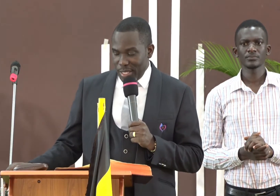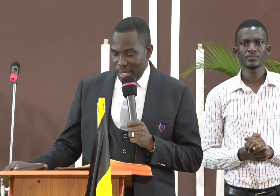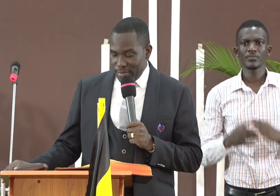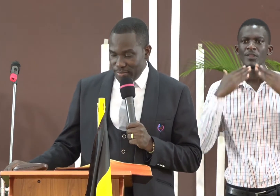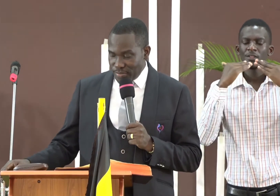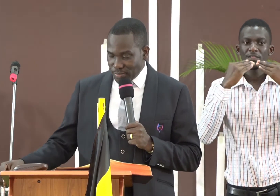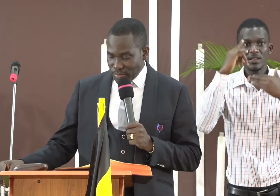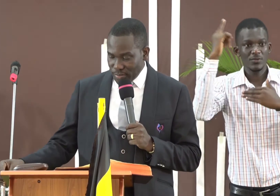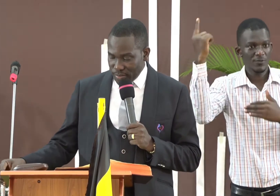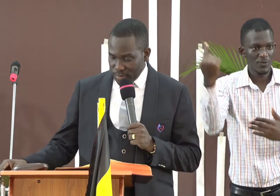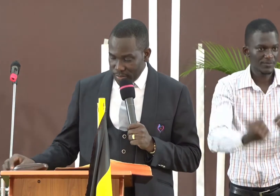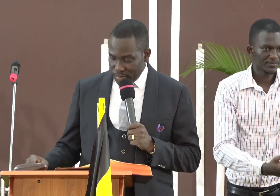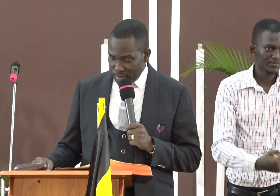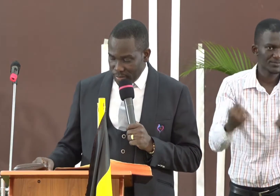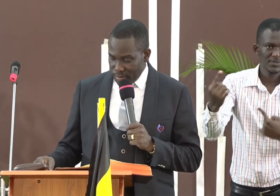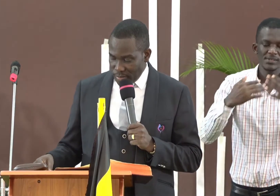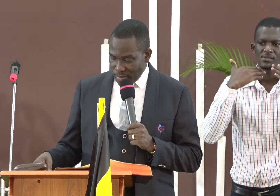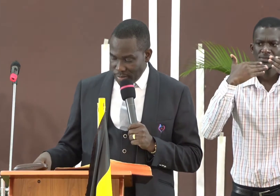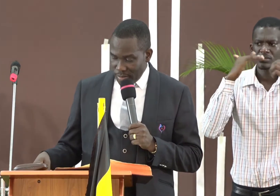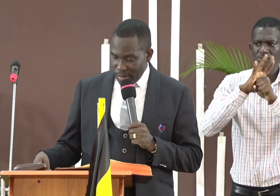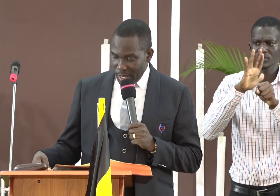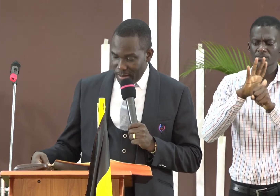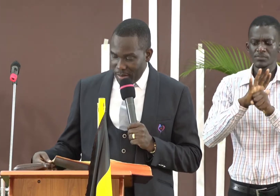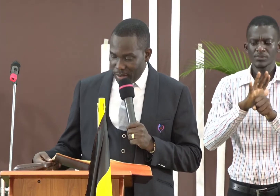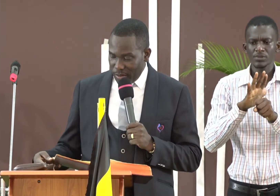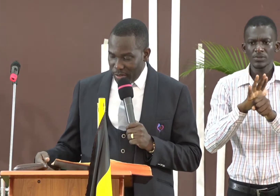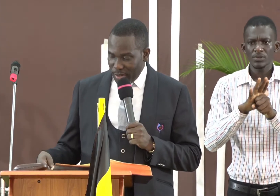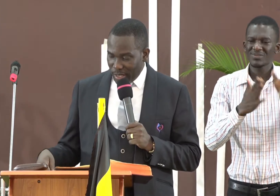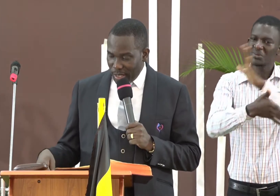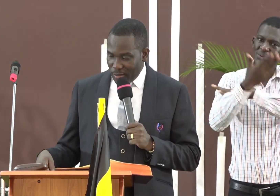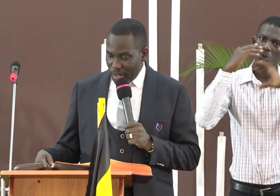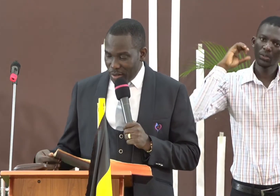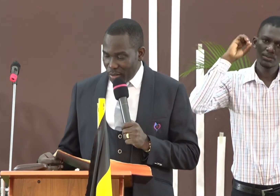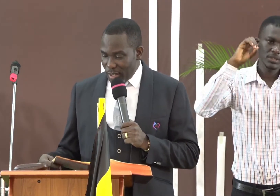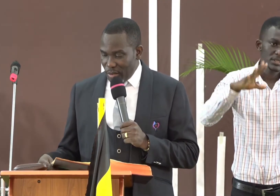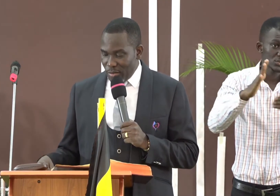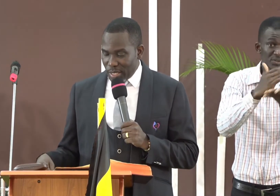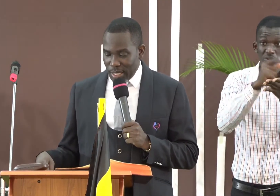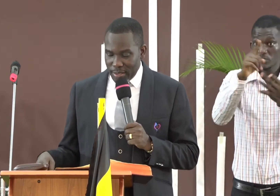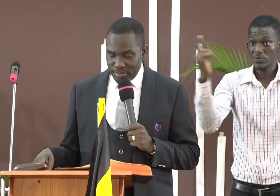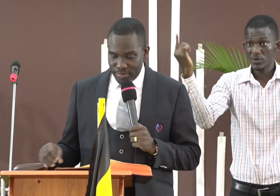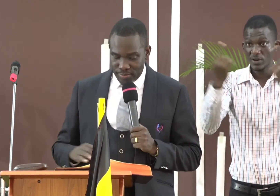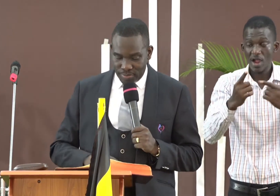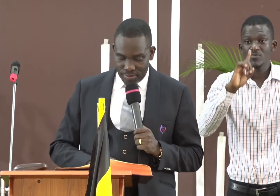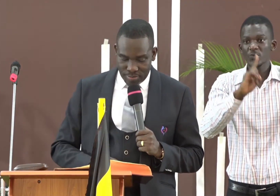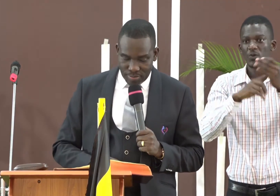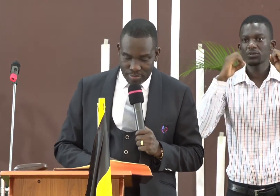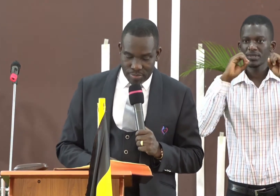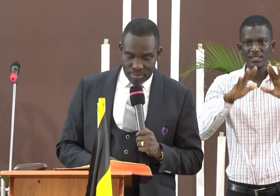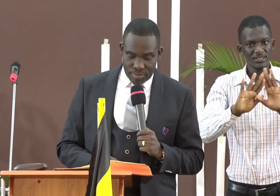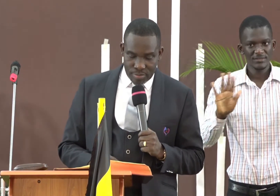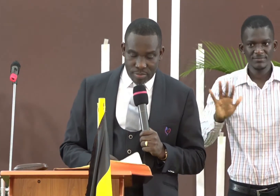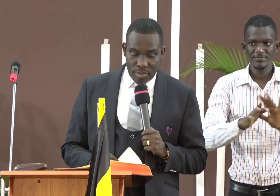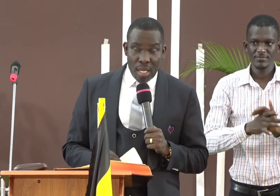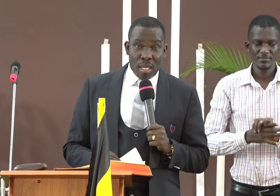Mwebale kujja. Thank you for coming. Kama batuwele omukisa kubanga ozoweredde omukisa. Because you